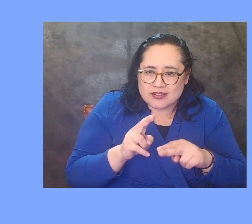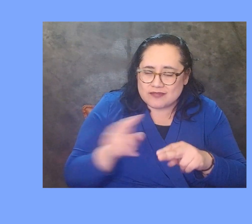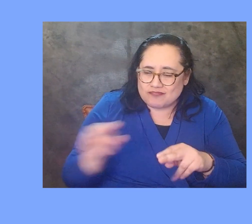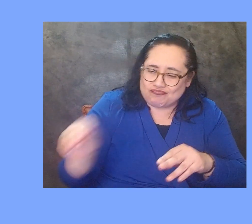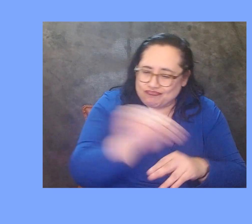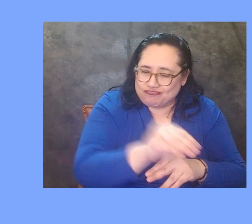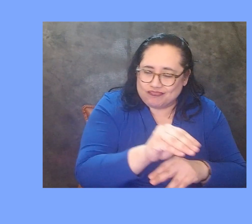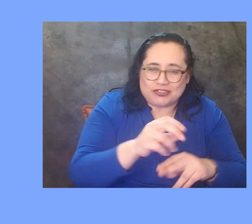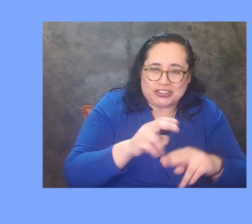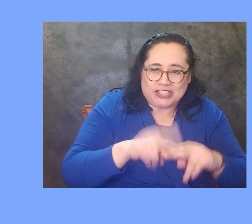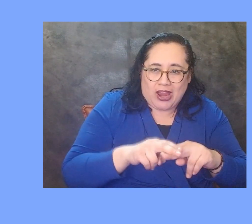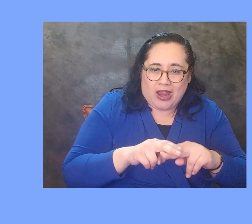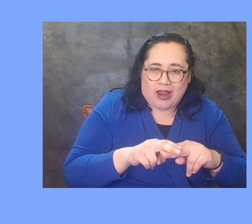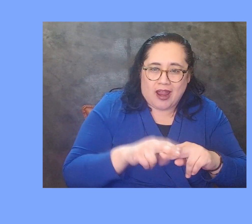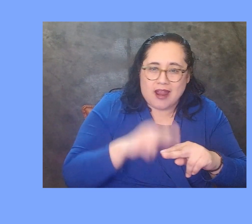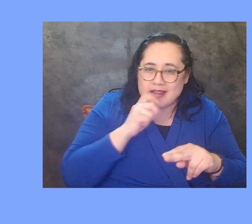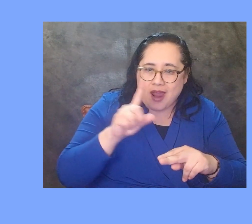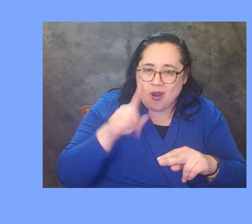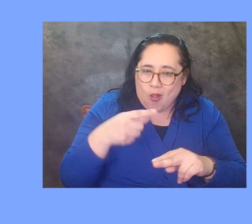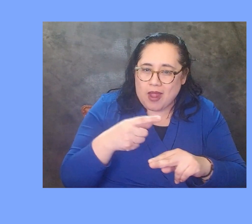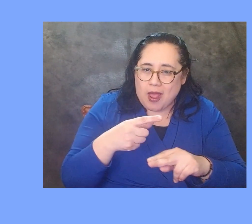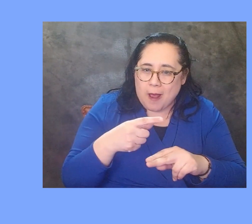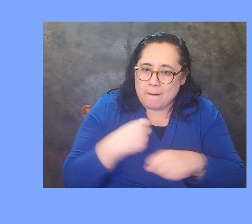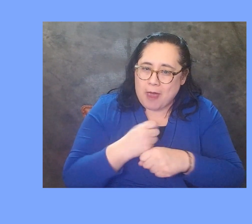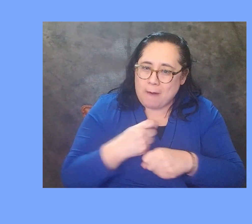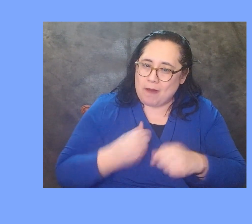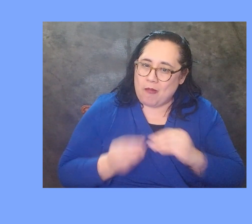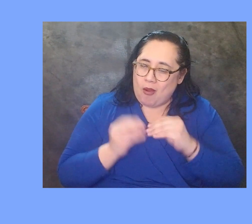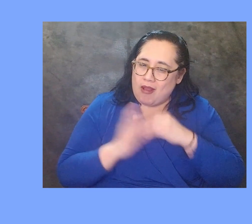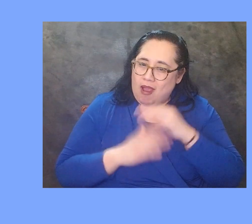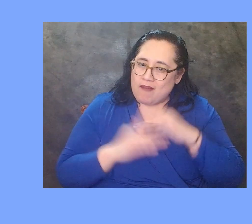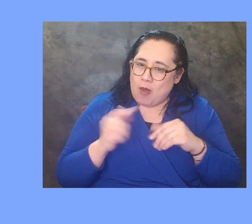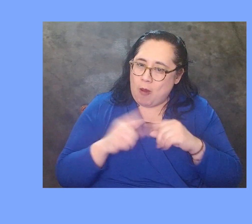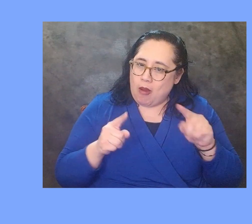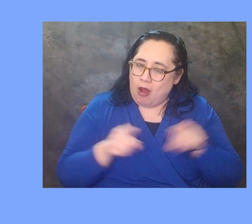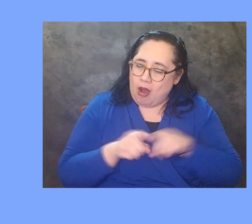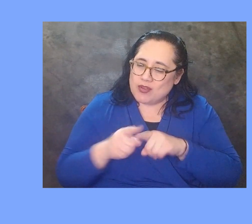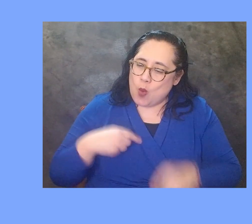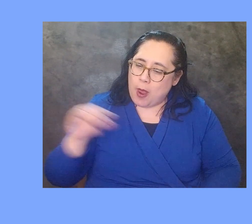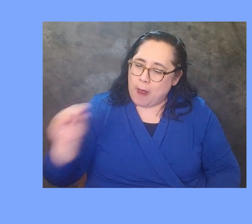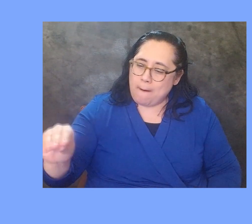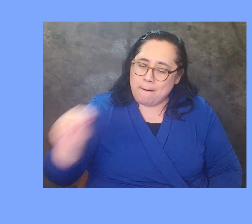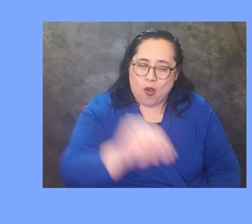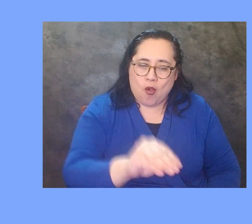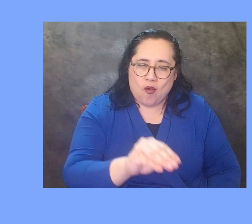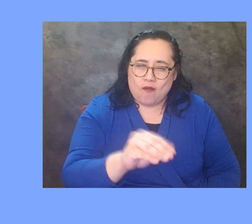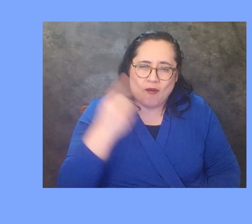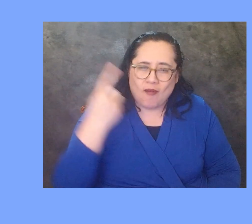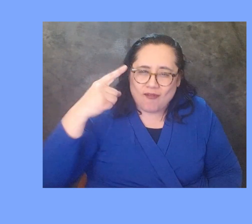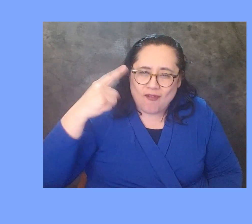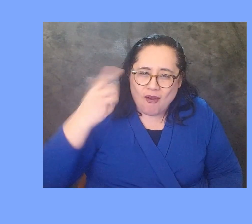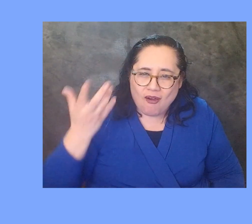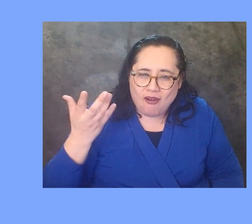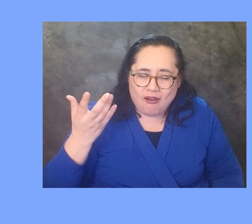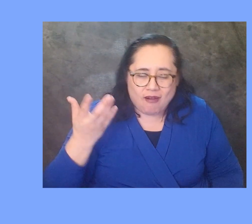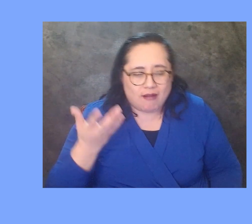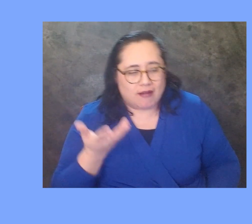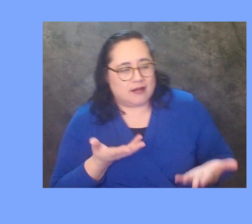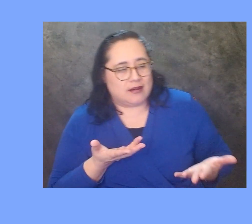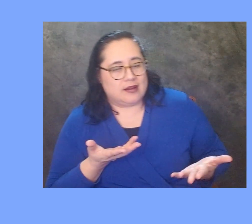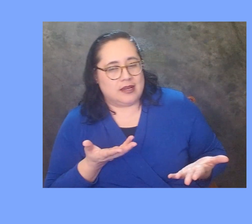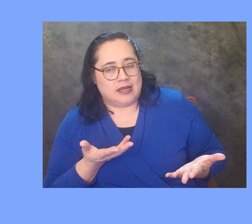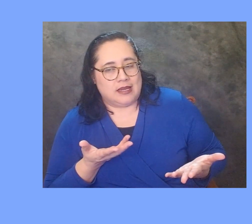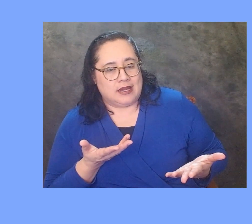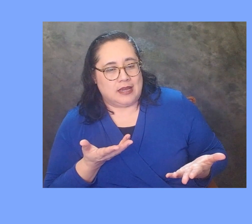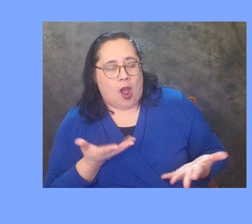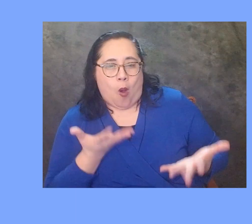reason that is because moving that chair is not only to make me more comfortable, but also